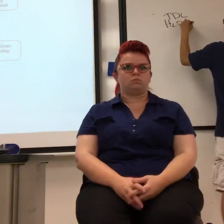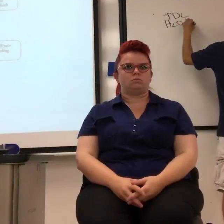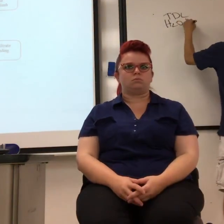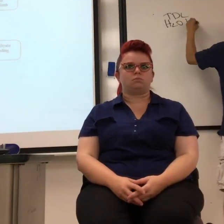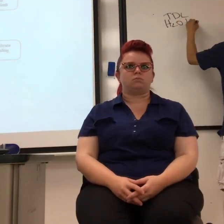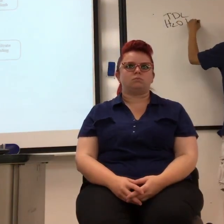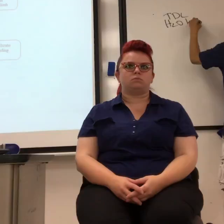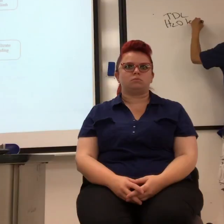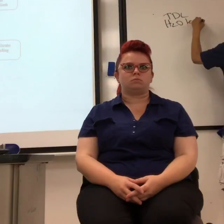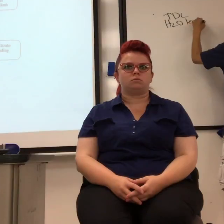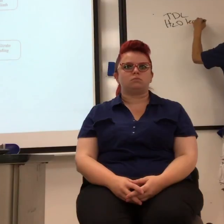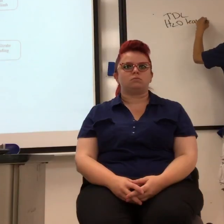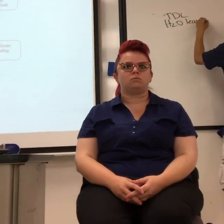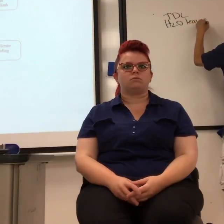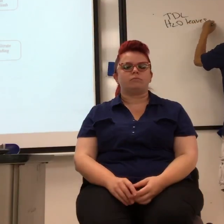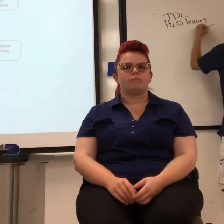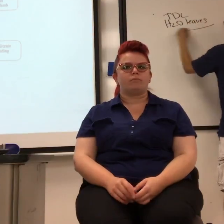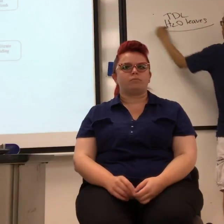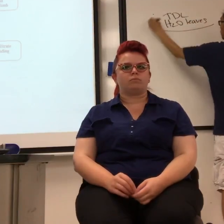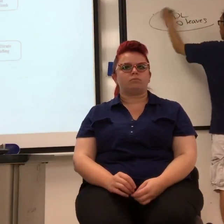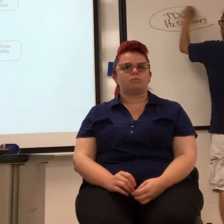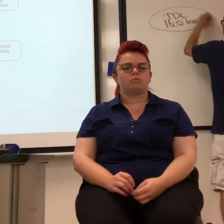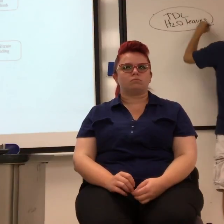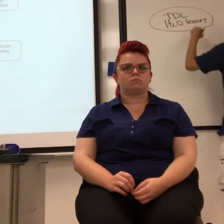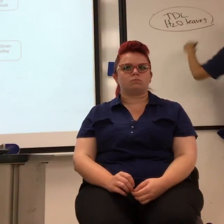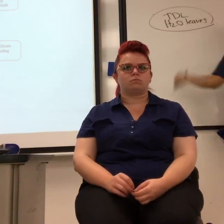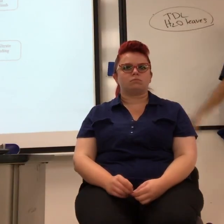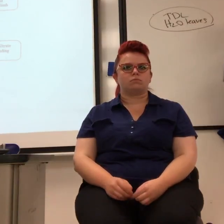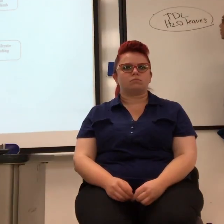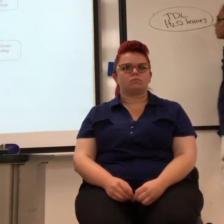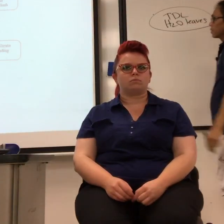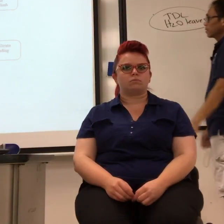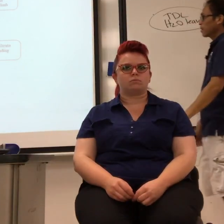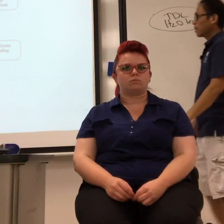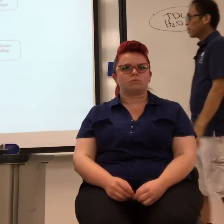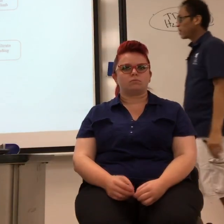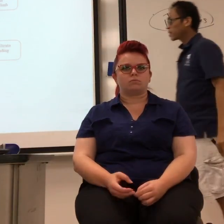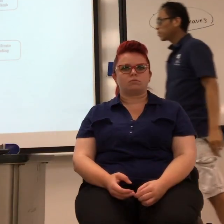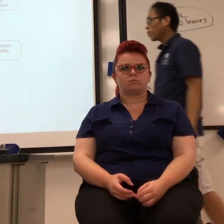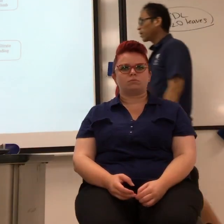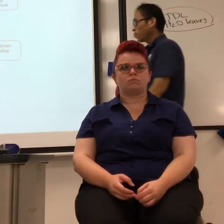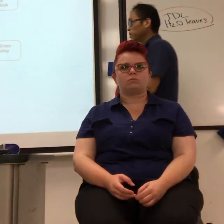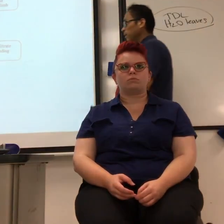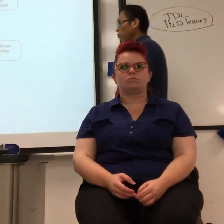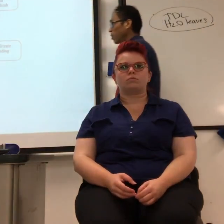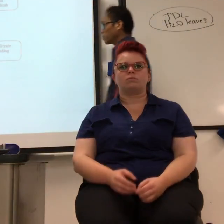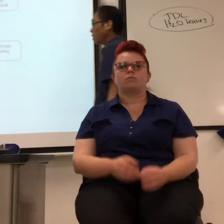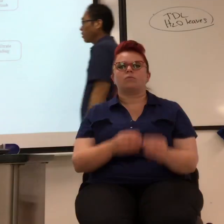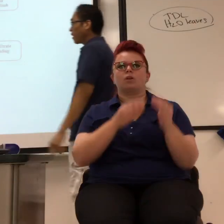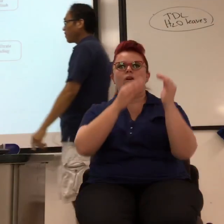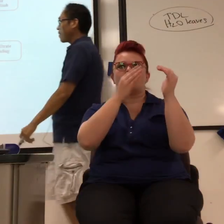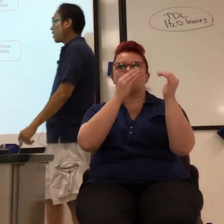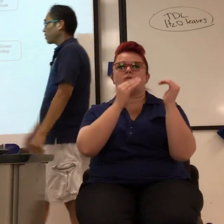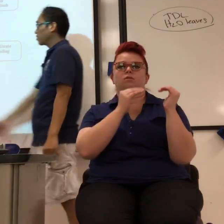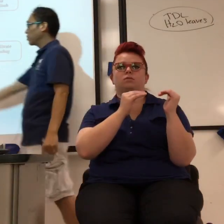Water leaves. Put a circle around that. the next point that we said was, well, that